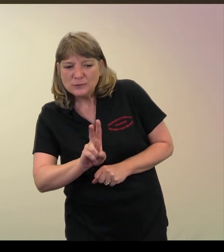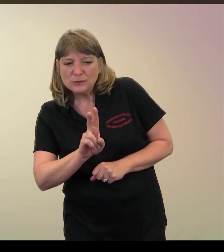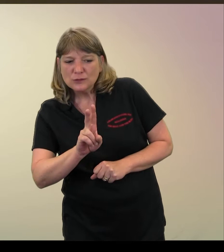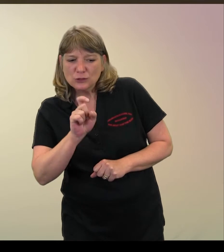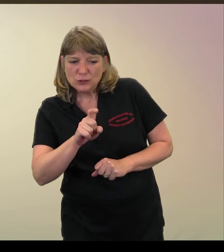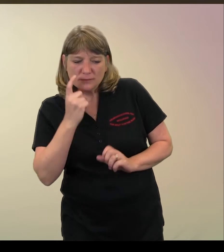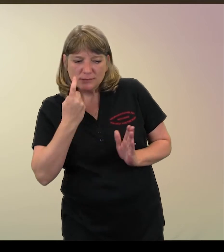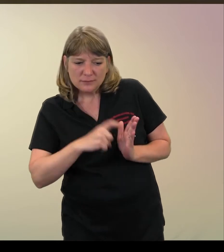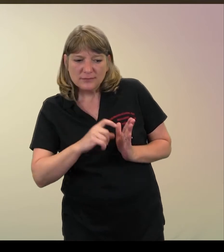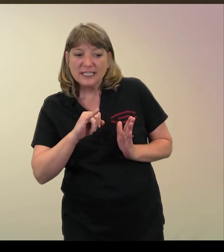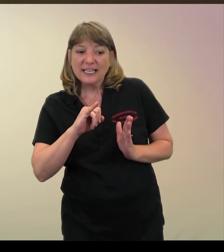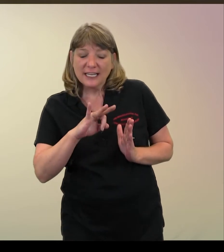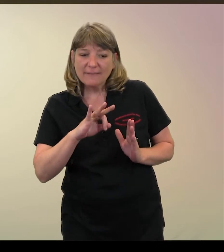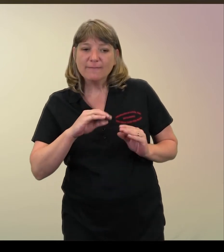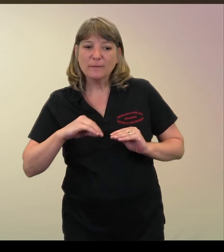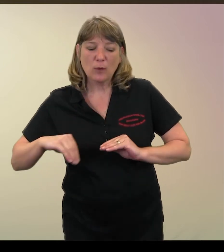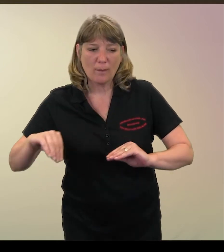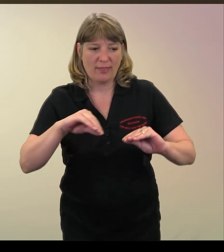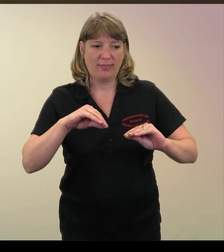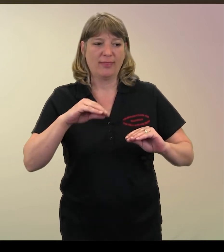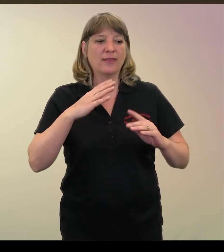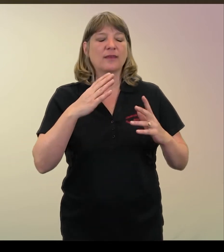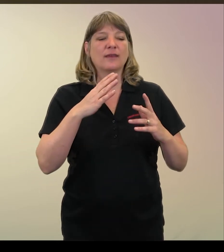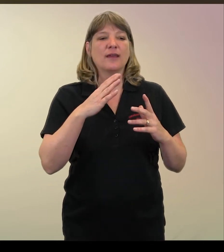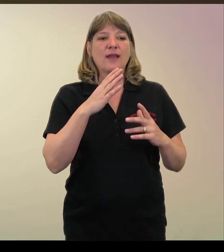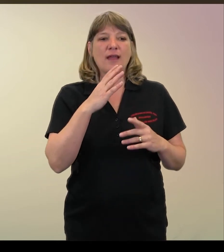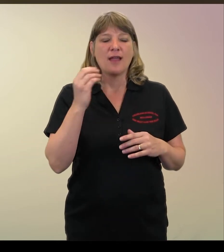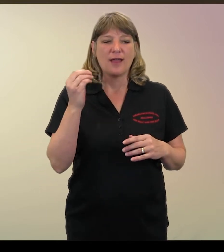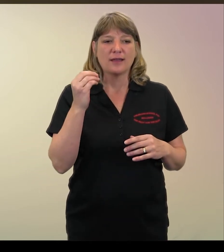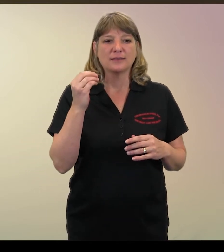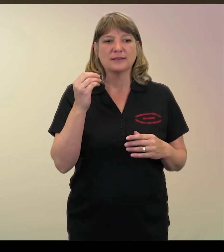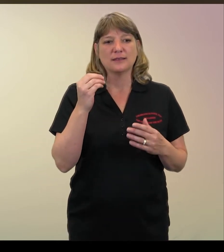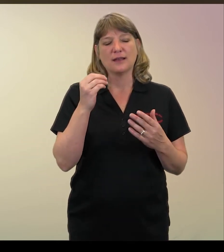the first and second year of life if the child is mobile.